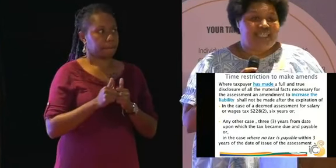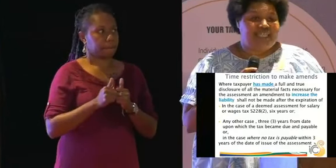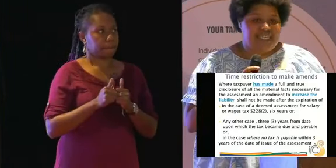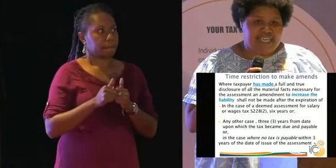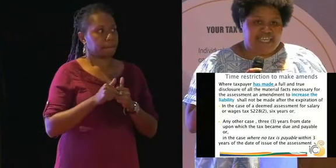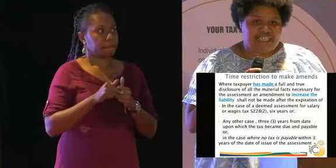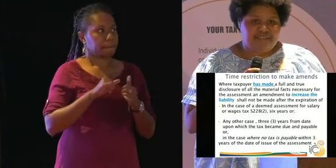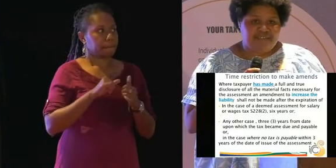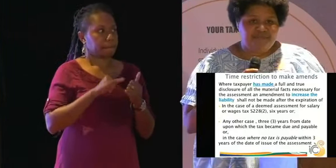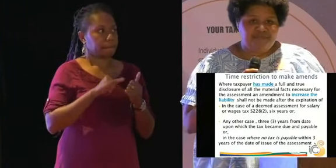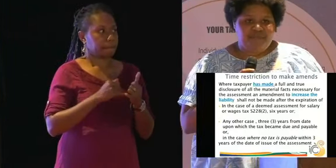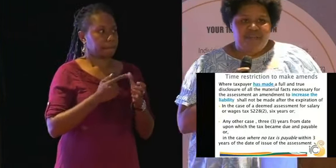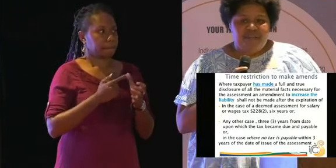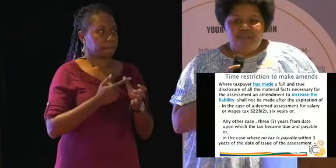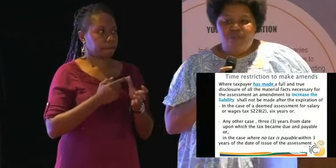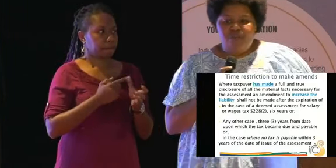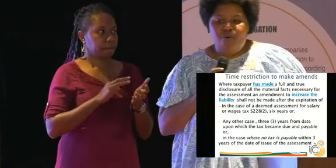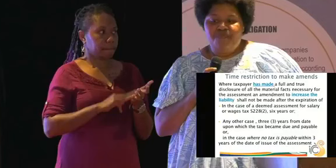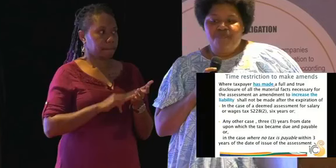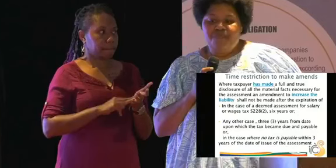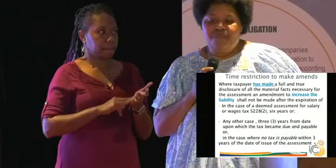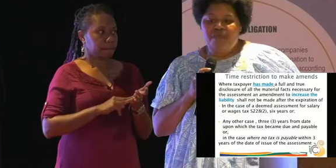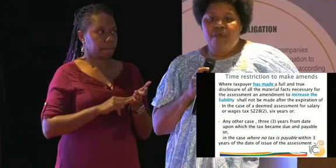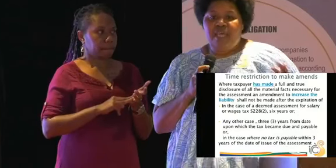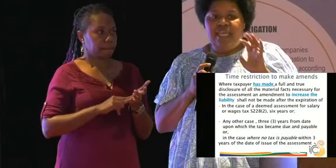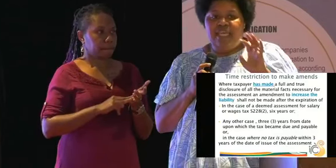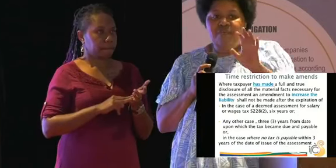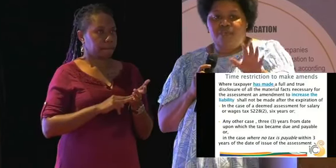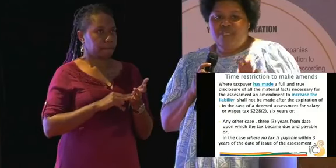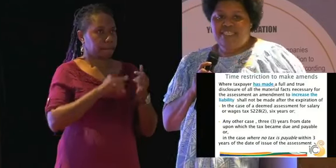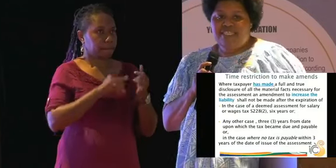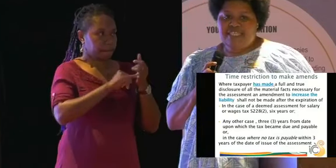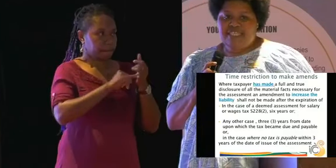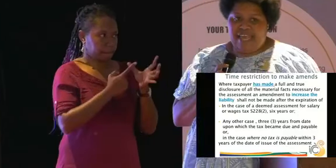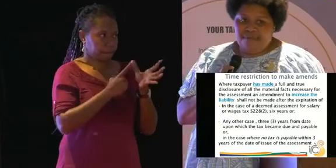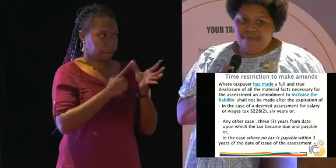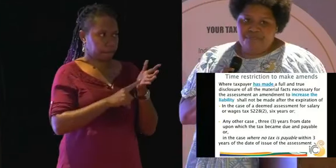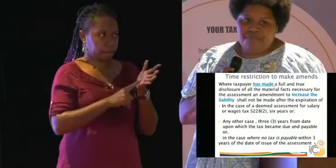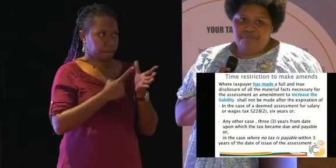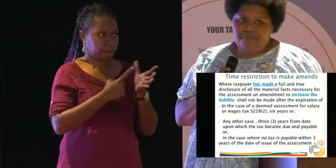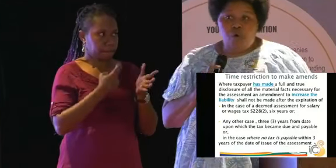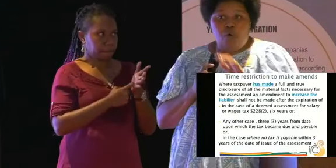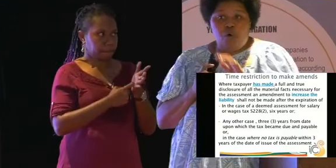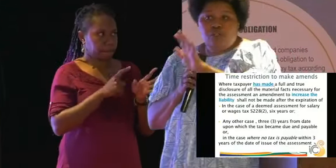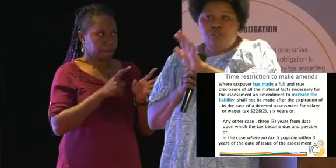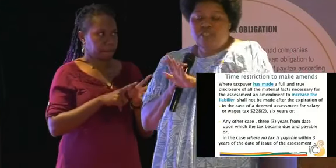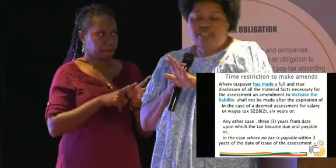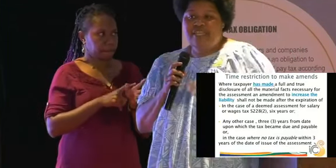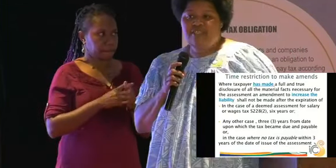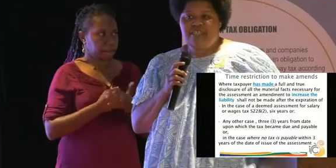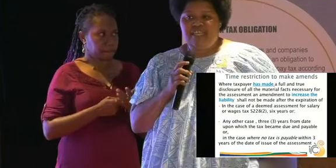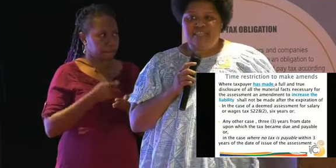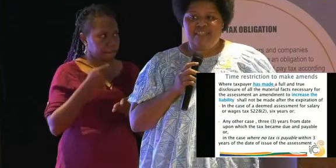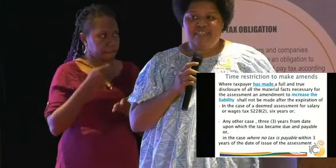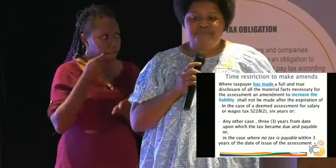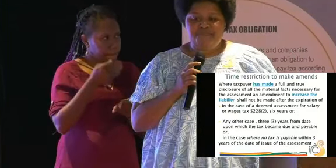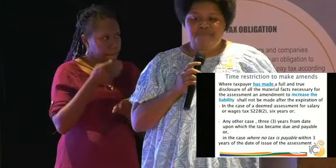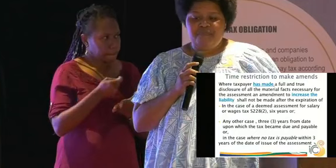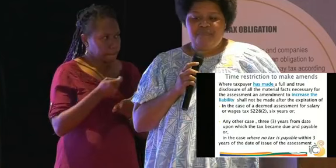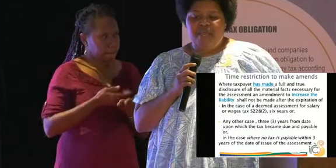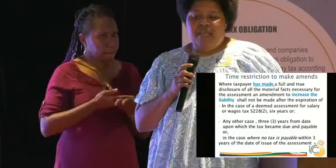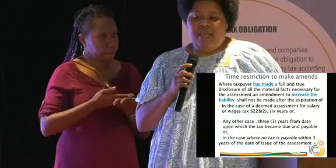is only 6 years. So if you as a taxpayer lodge your tax